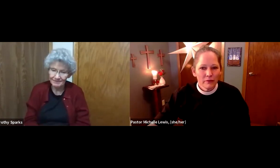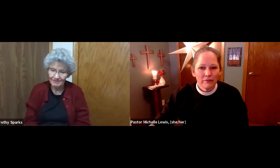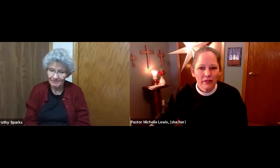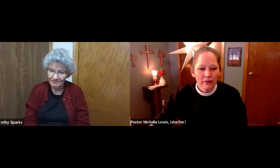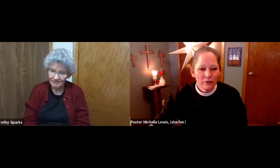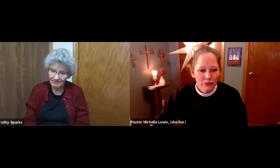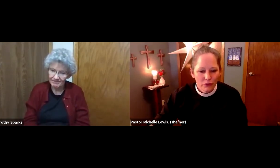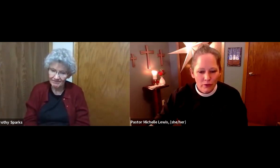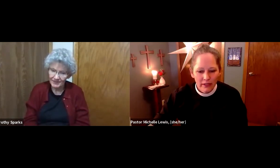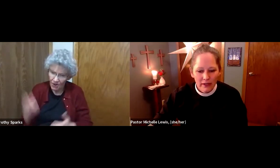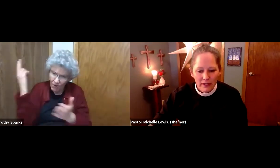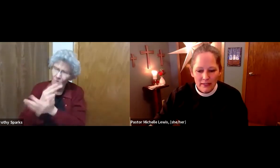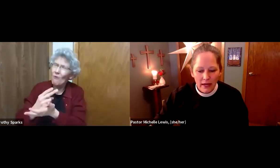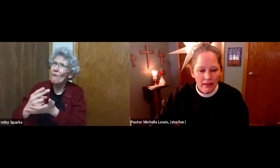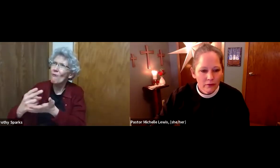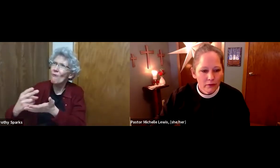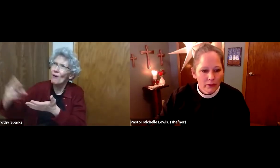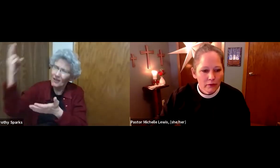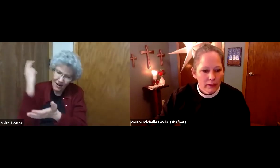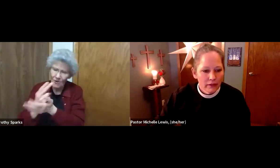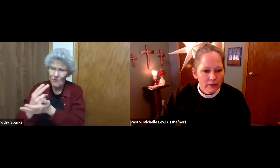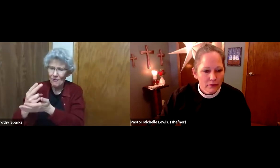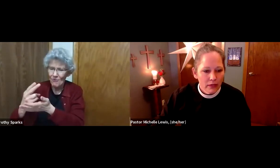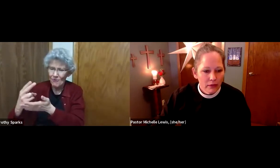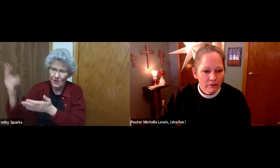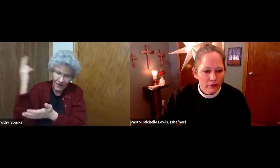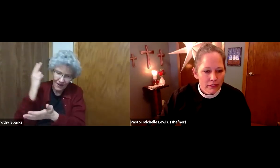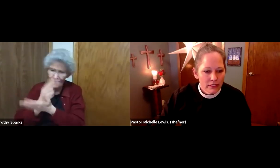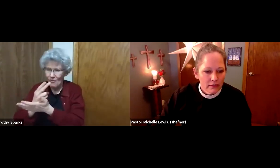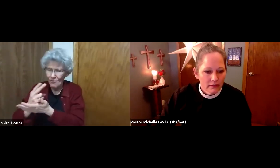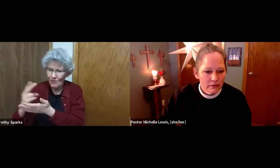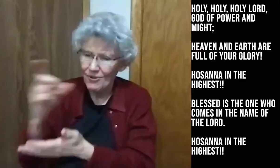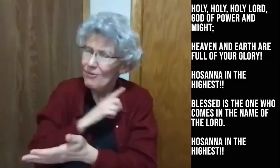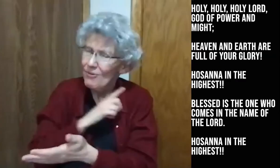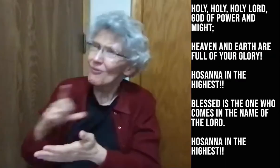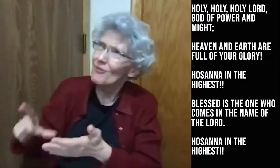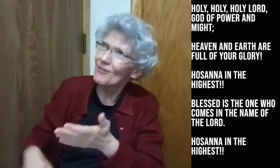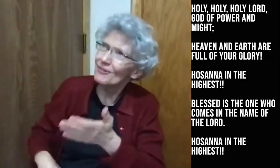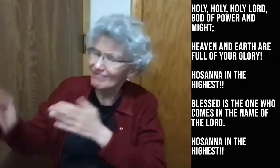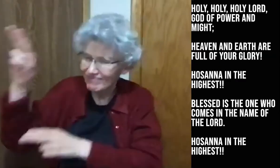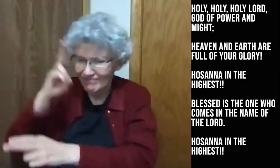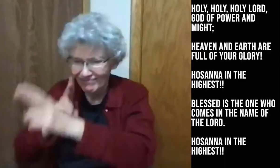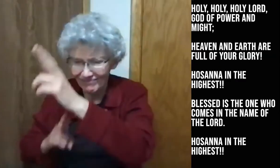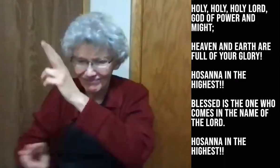hymn. We invite you to join signing the Holy, Holy. This will not be voiced.